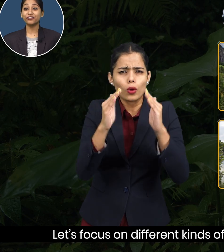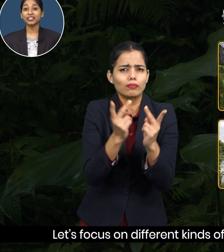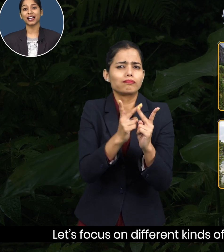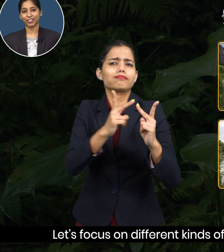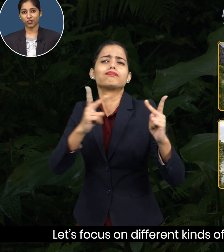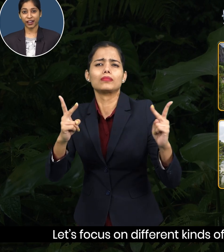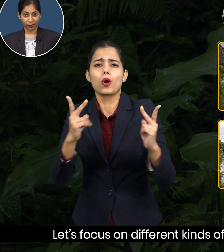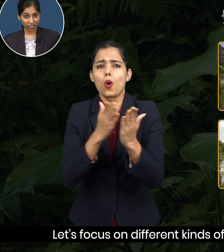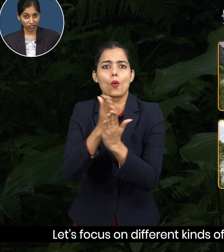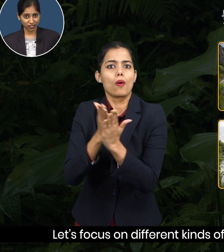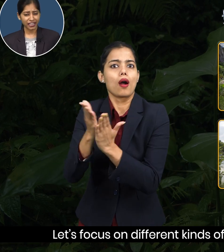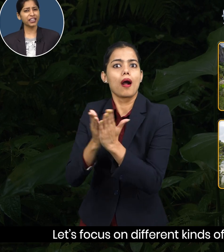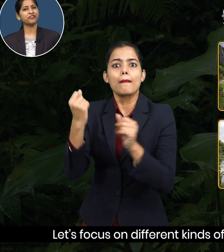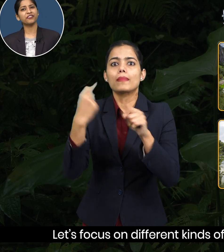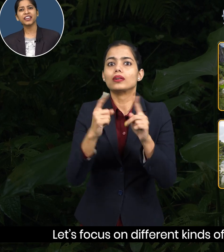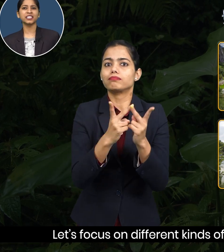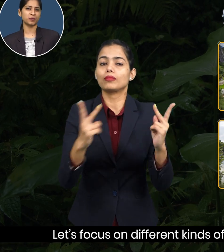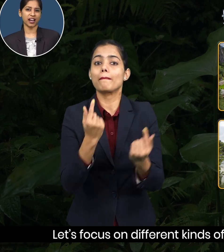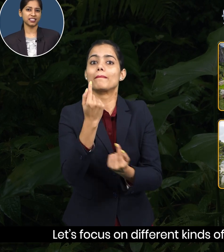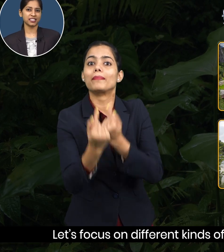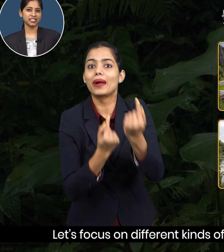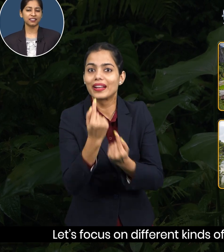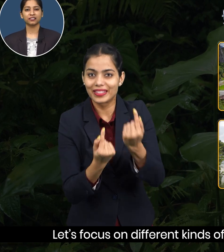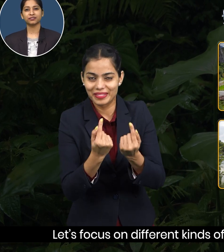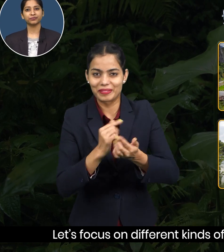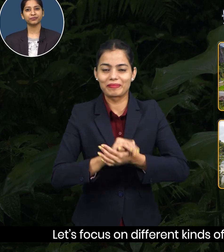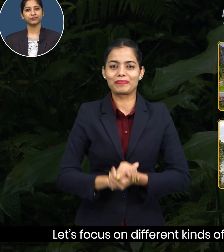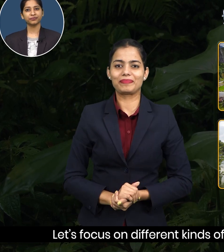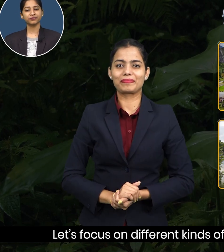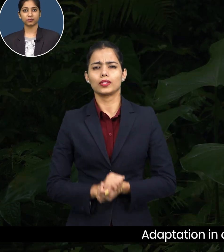on different kinds of adaptations in various plants.